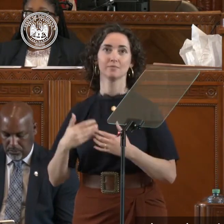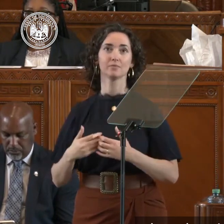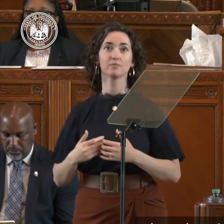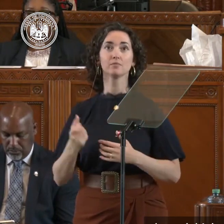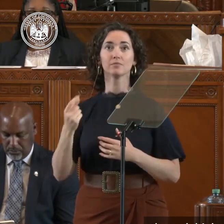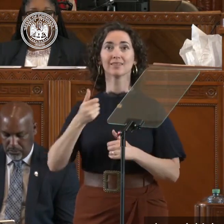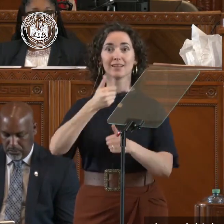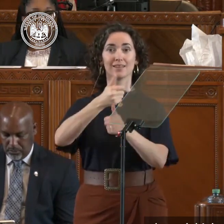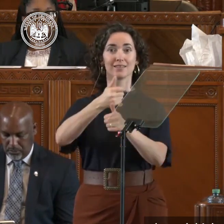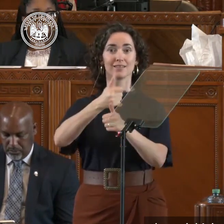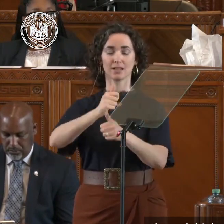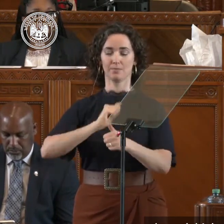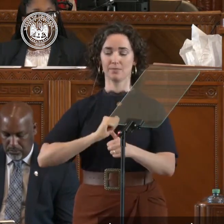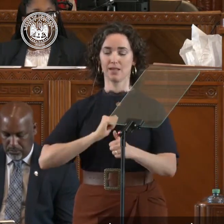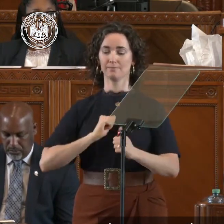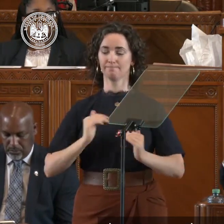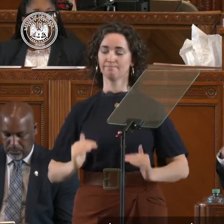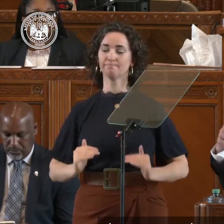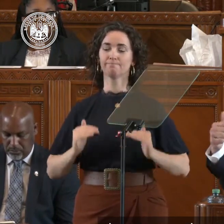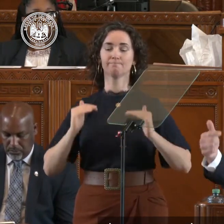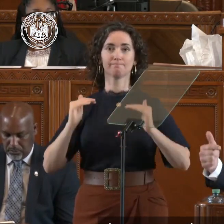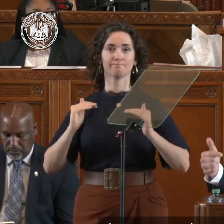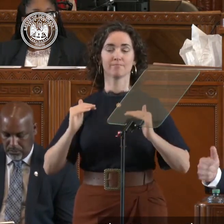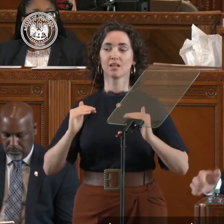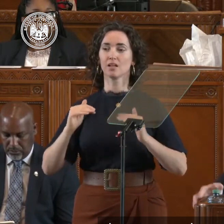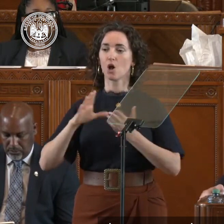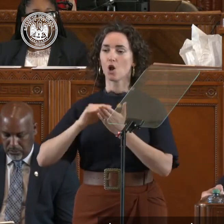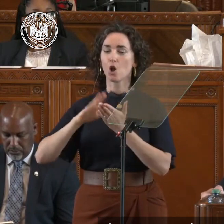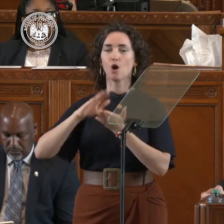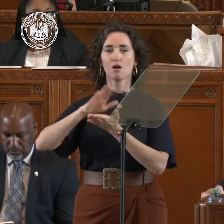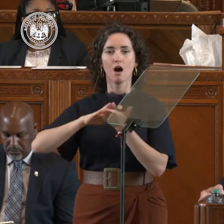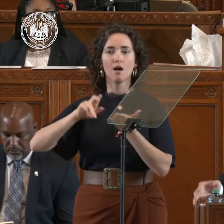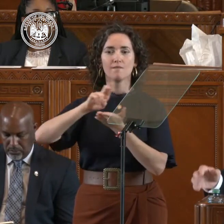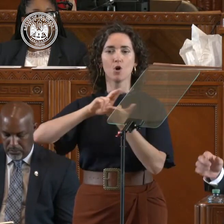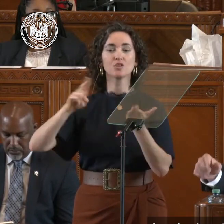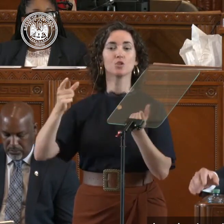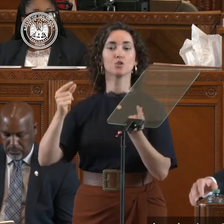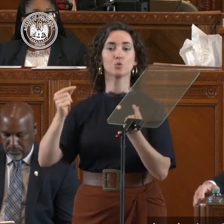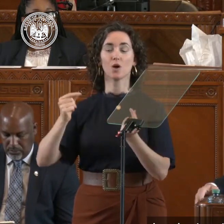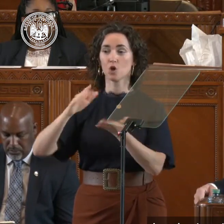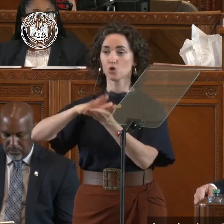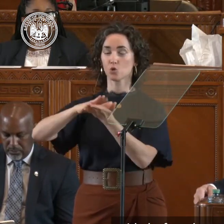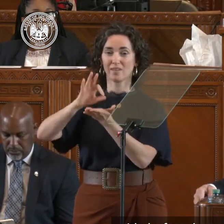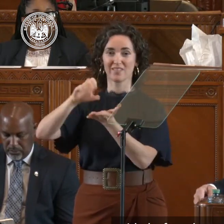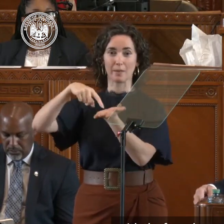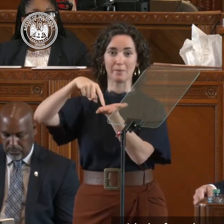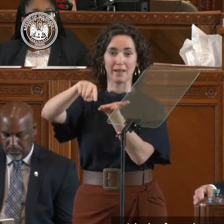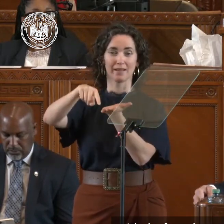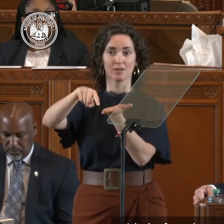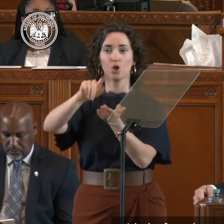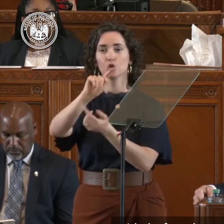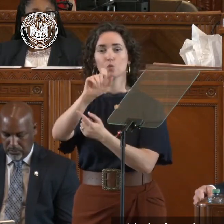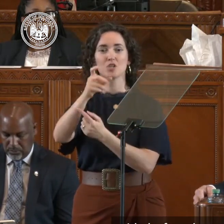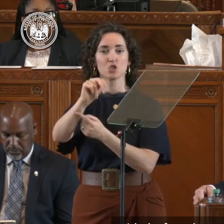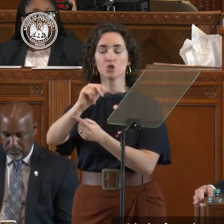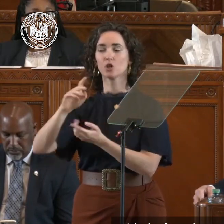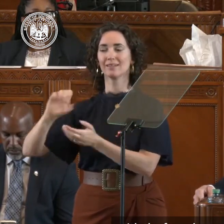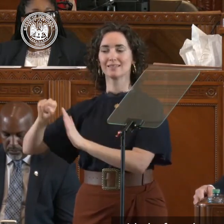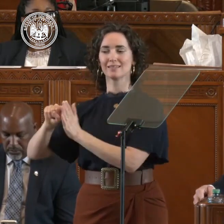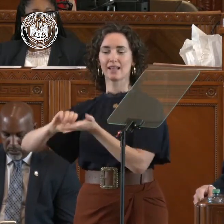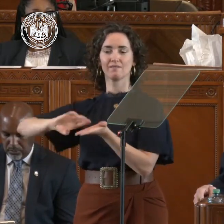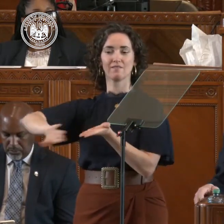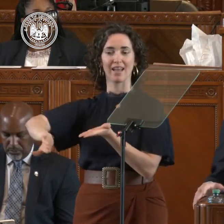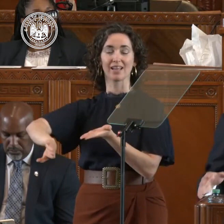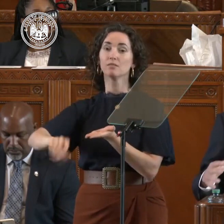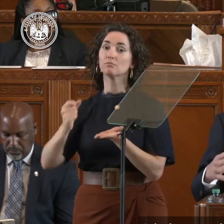bettering themselves through higher education, the state currently provides a tuition waiver, but they're still burdened with the fees charged on top of